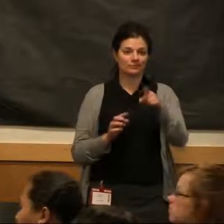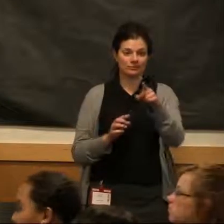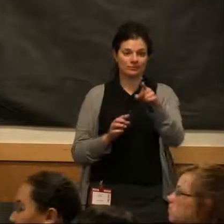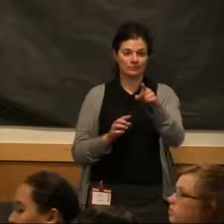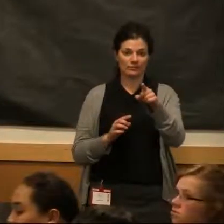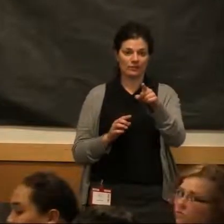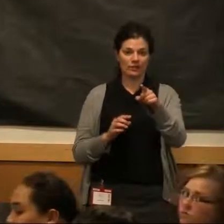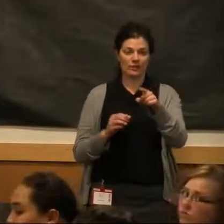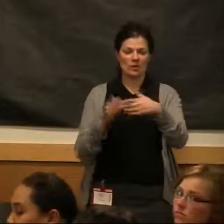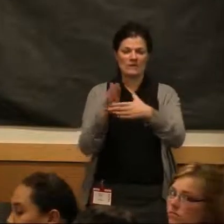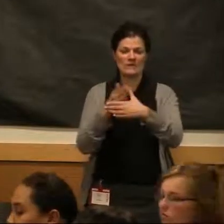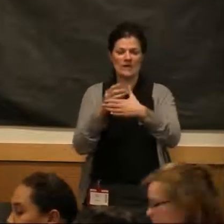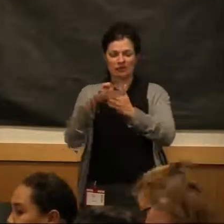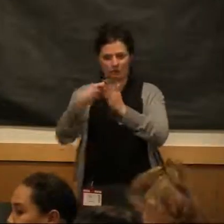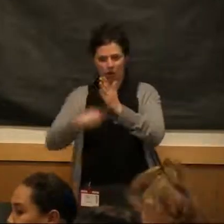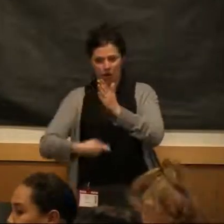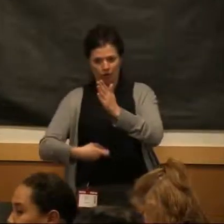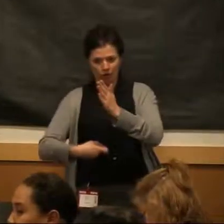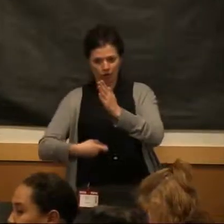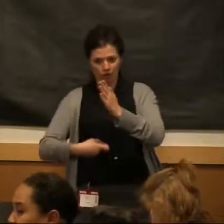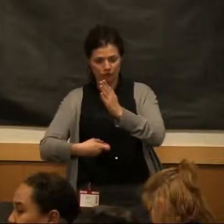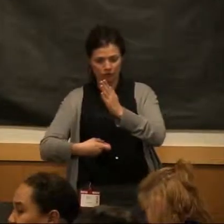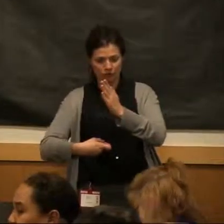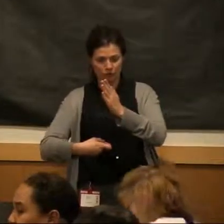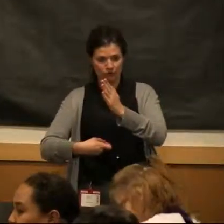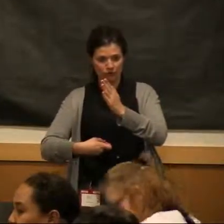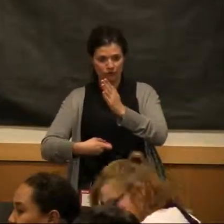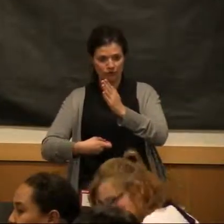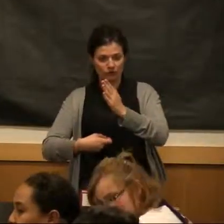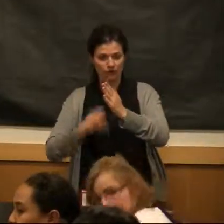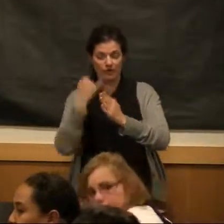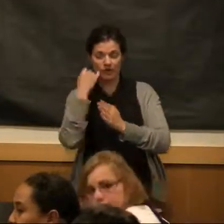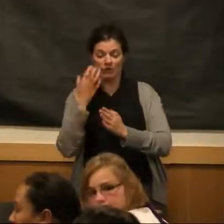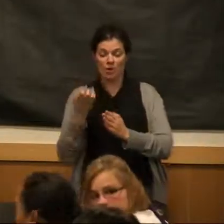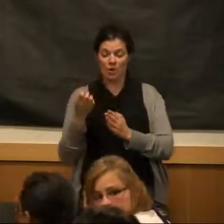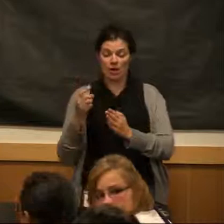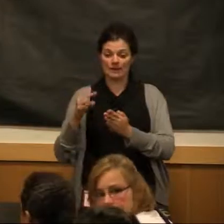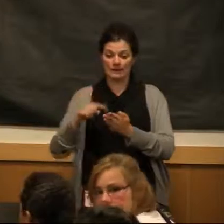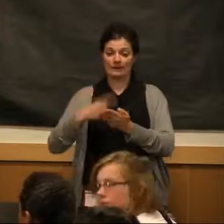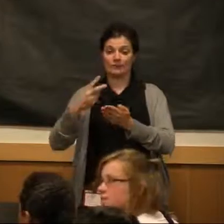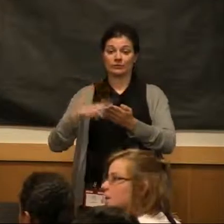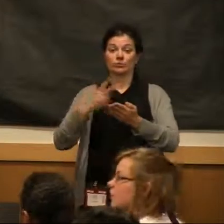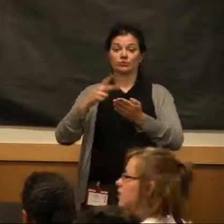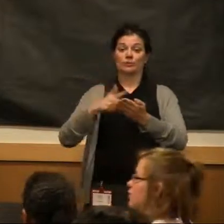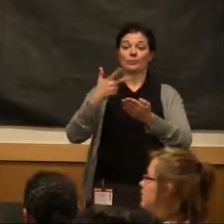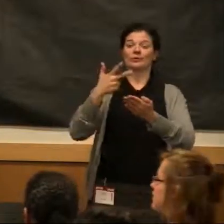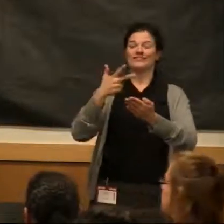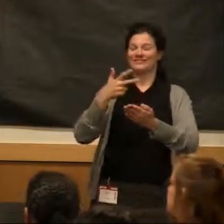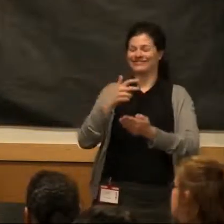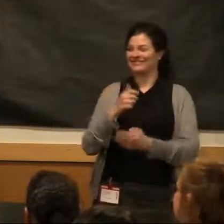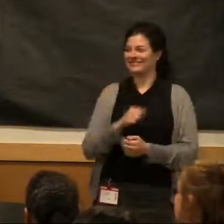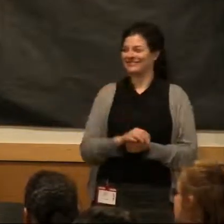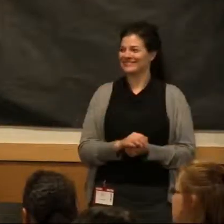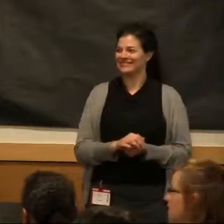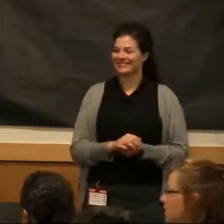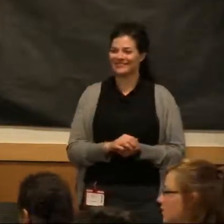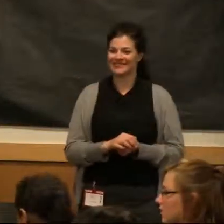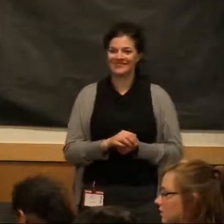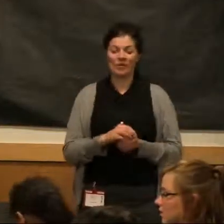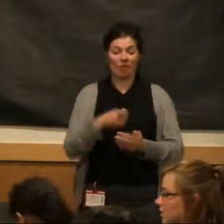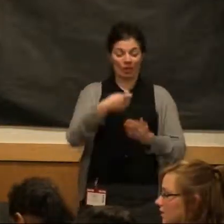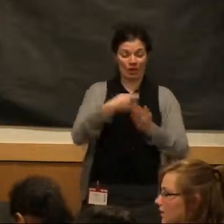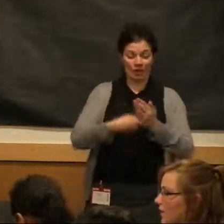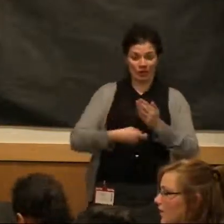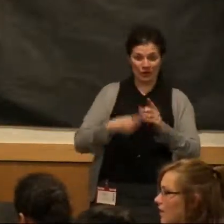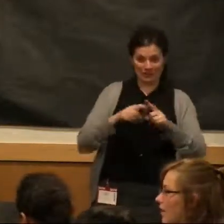What's the average cost difference between, if you want a single, double, triple? Yes. His question is, what's the cost difference?